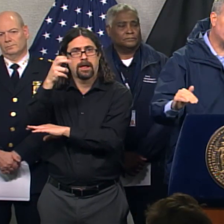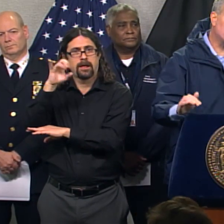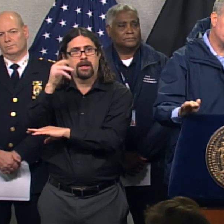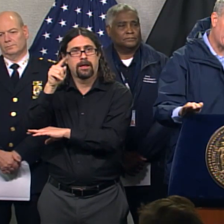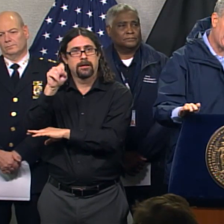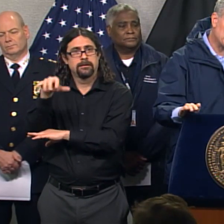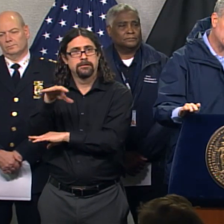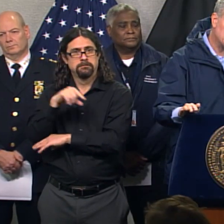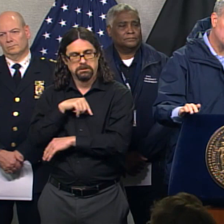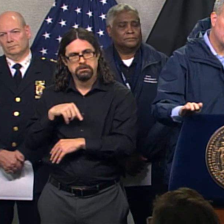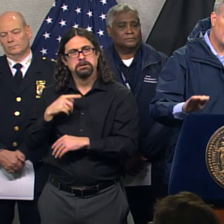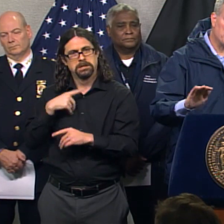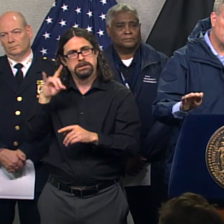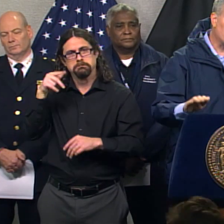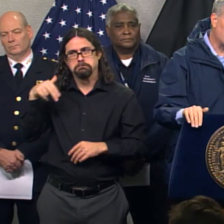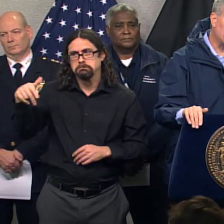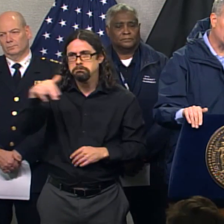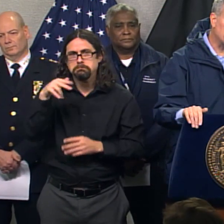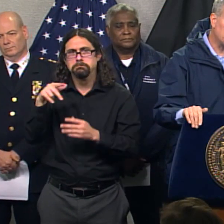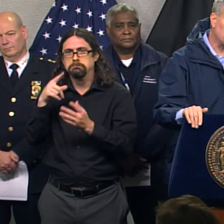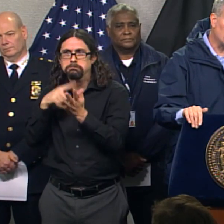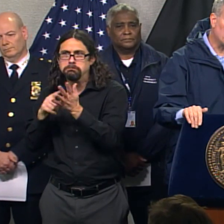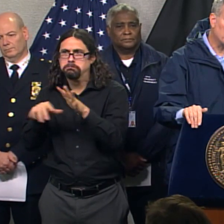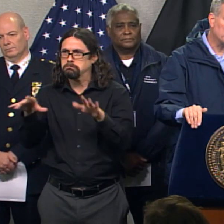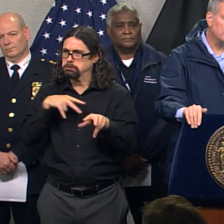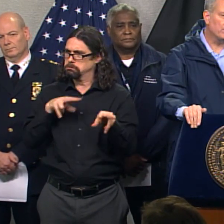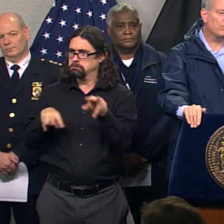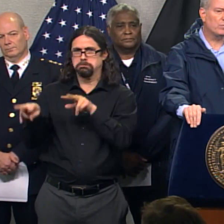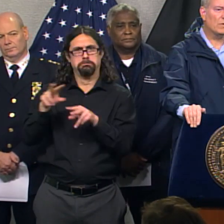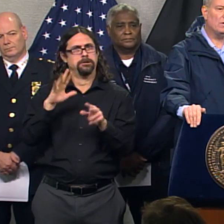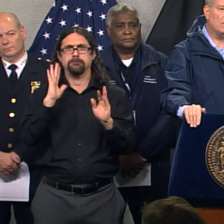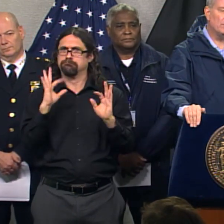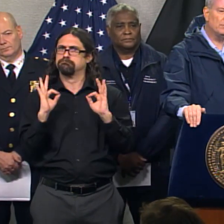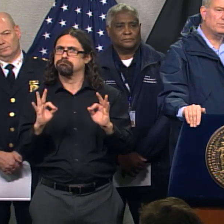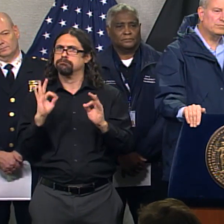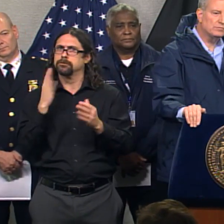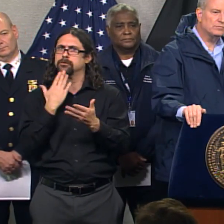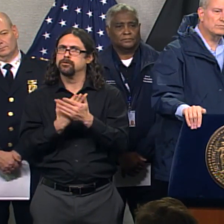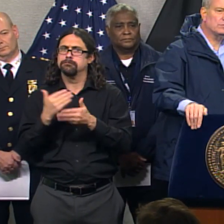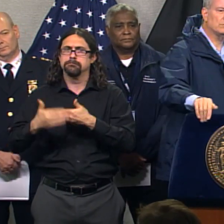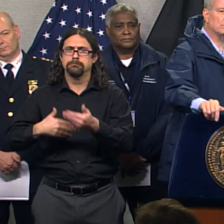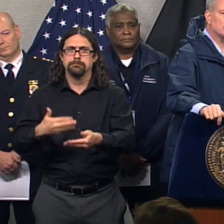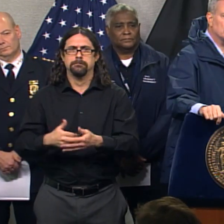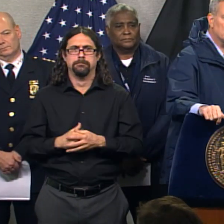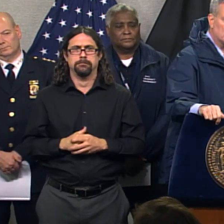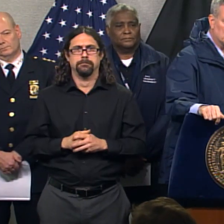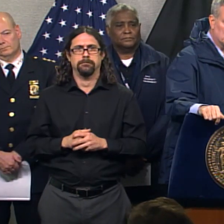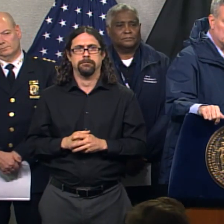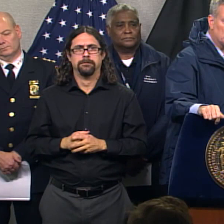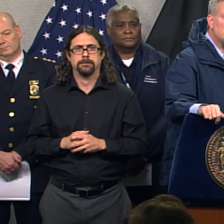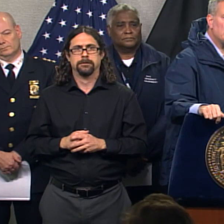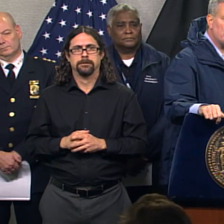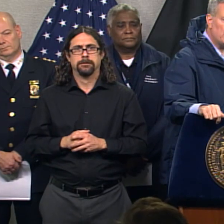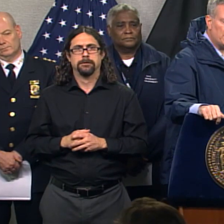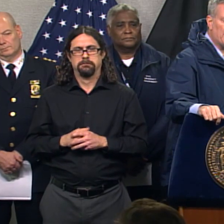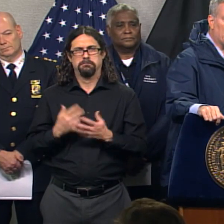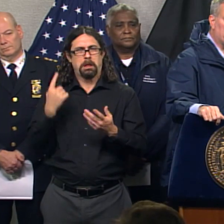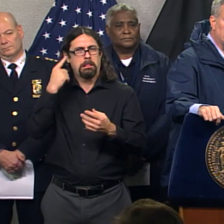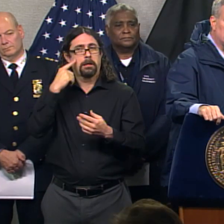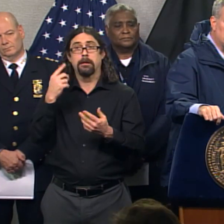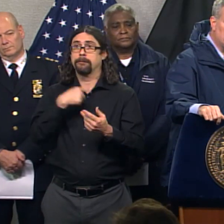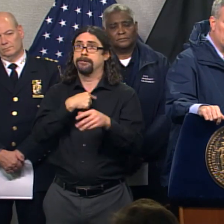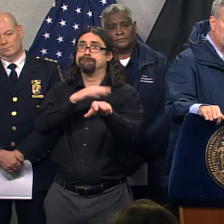good first pass, and people are by and large heeding the warning. So, Mr. Mayor, yesterday you had 2 radio interviews and I believe... TV,